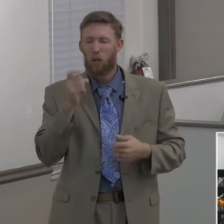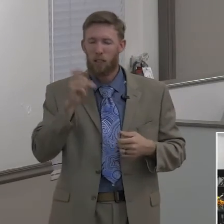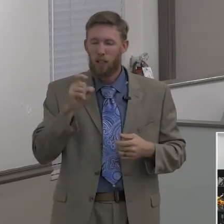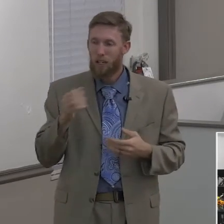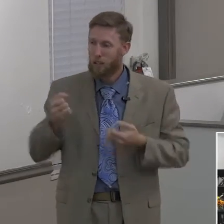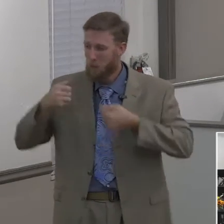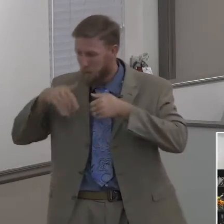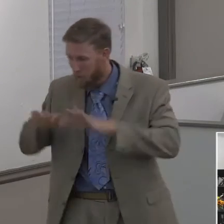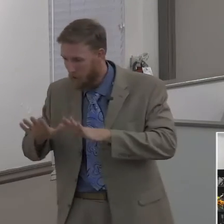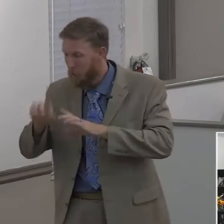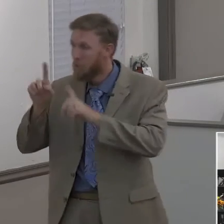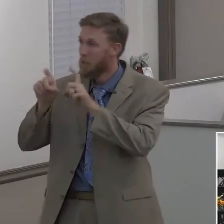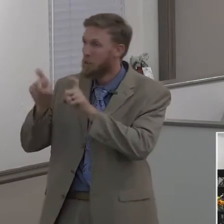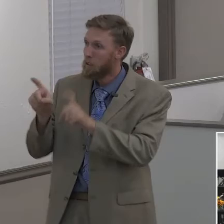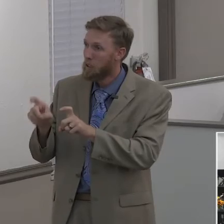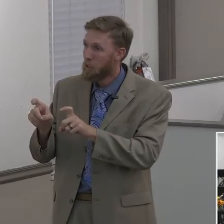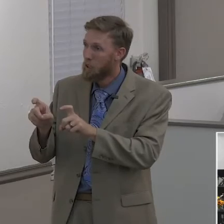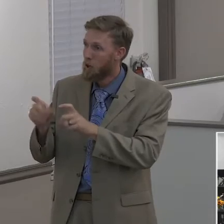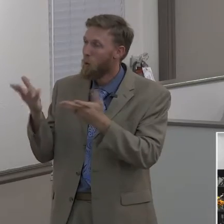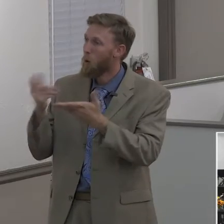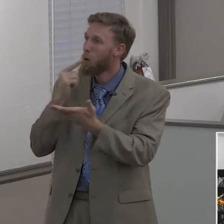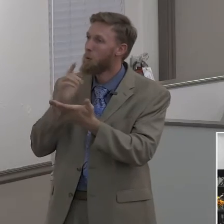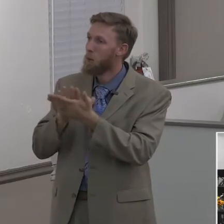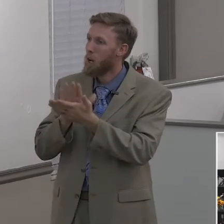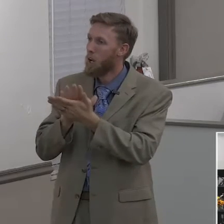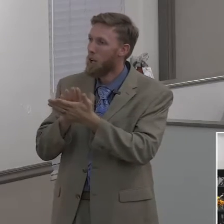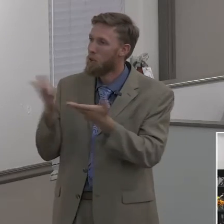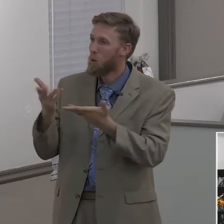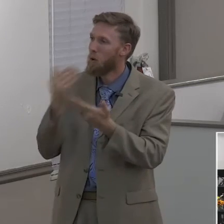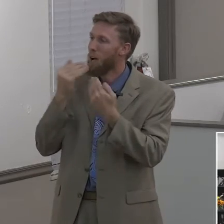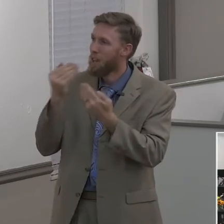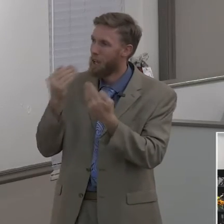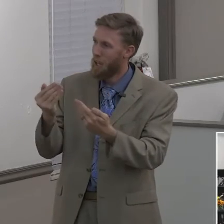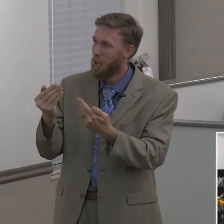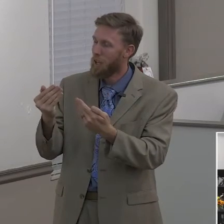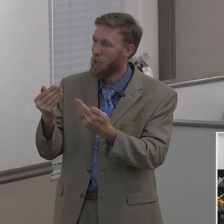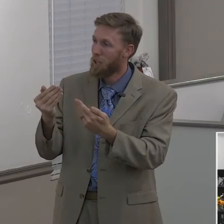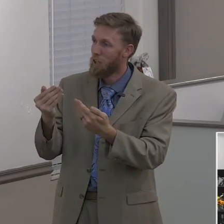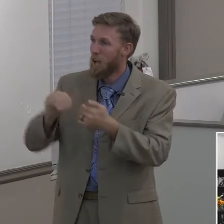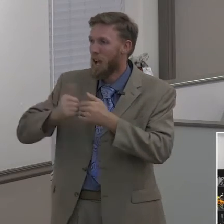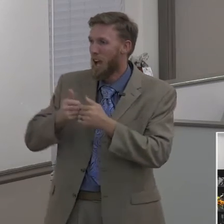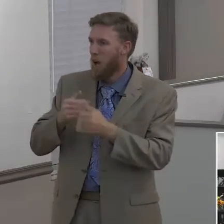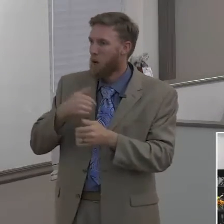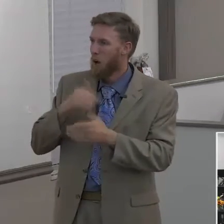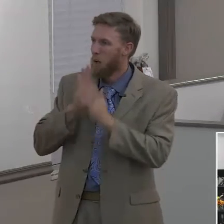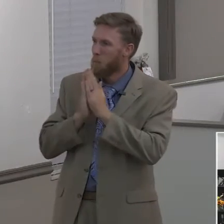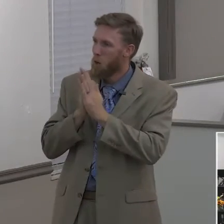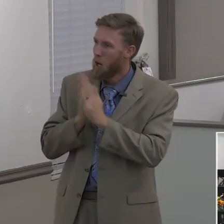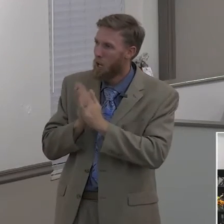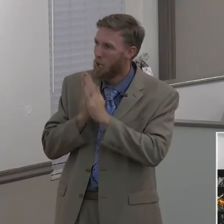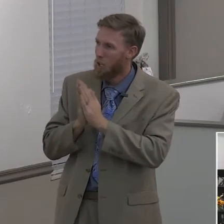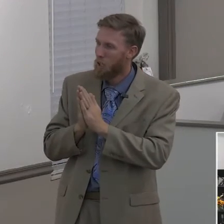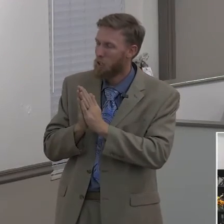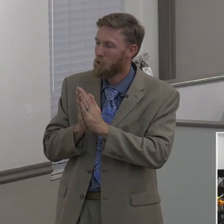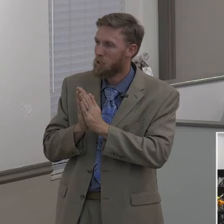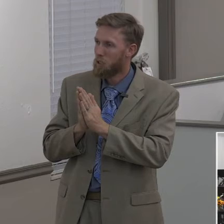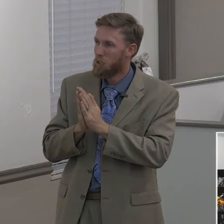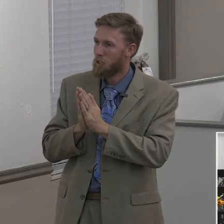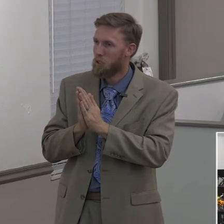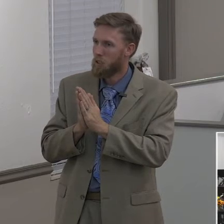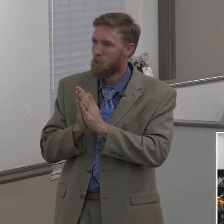is submit, ask the question, what do you want me to praise you for? What do you want me to thank you for? How do you want me to pray about this?